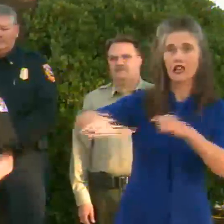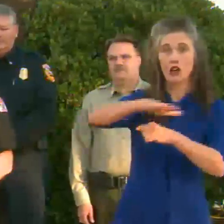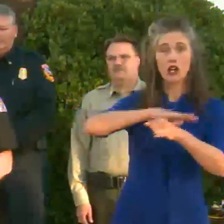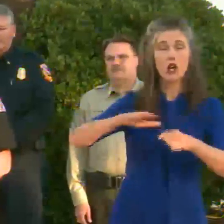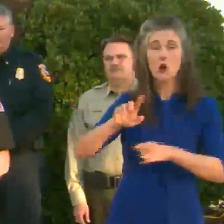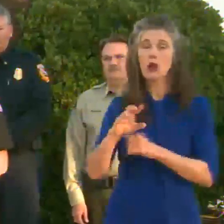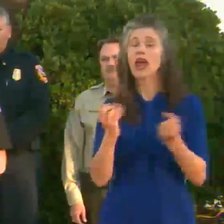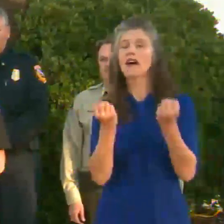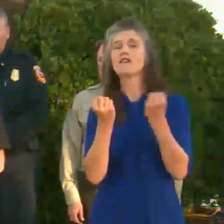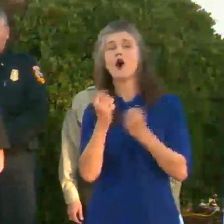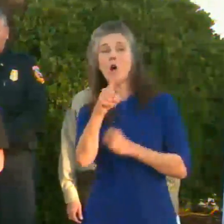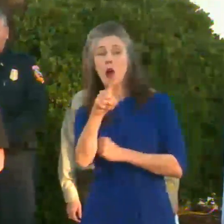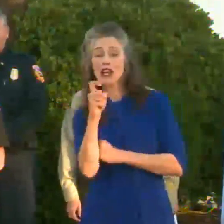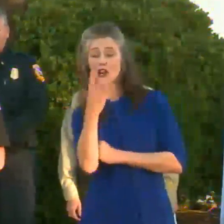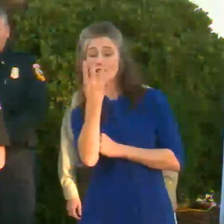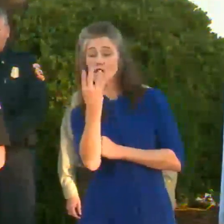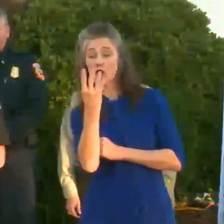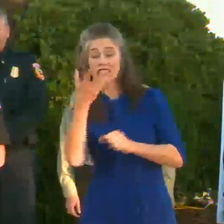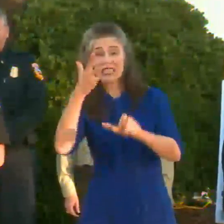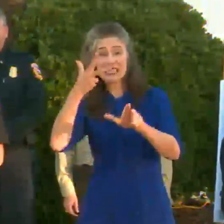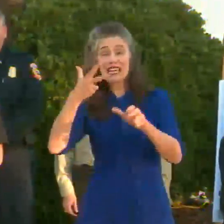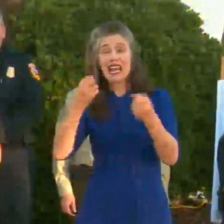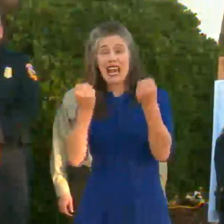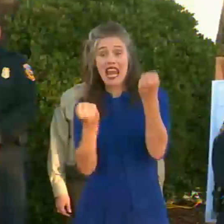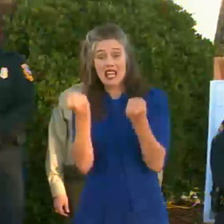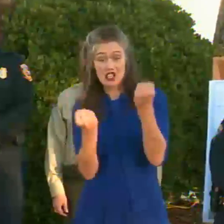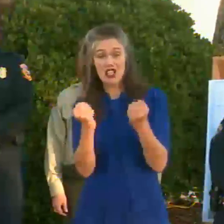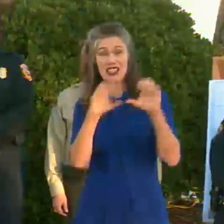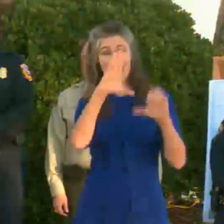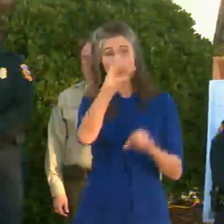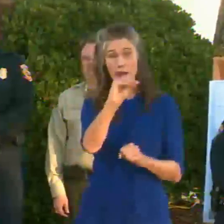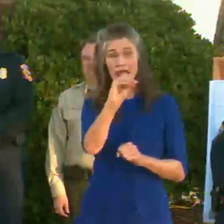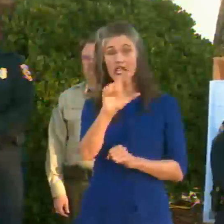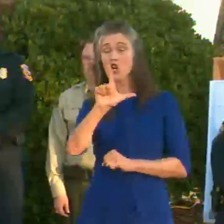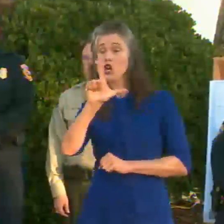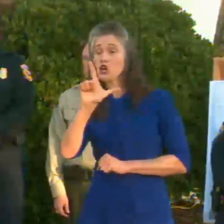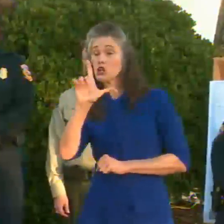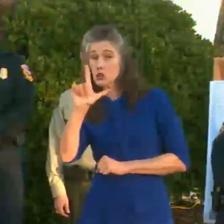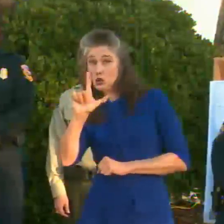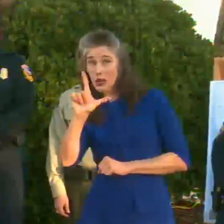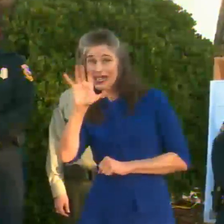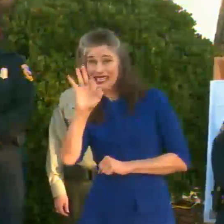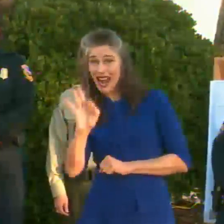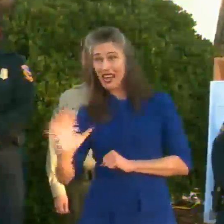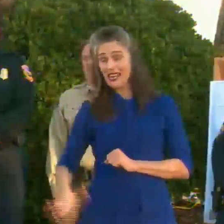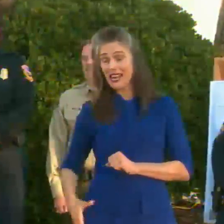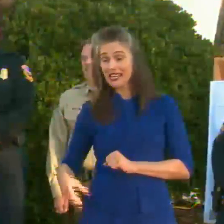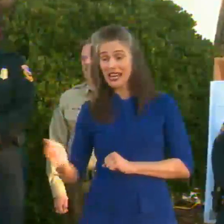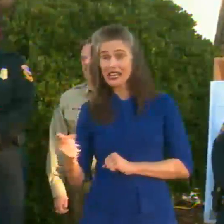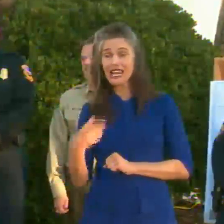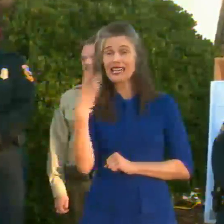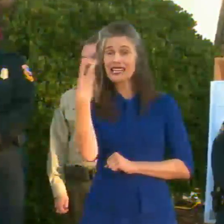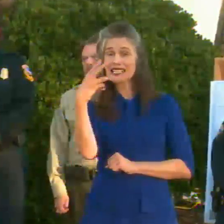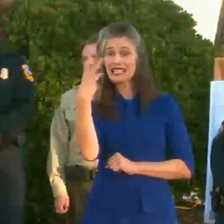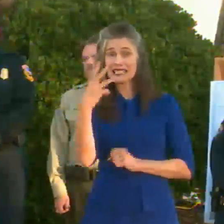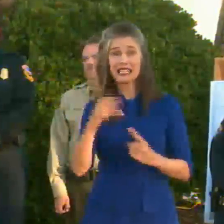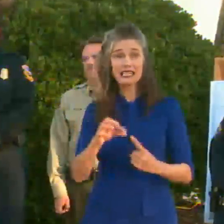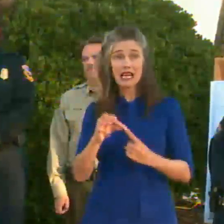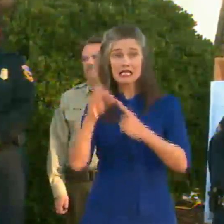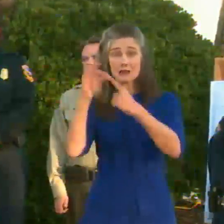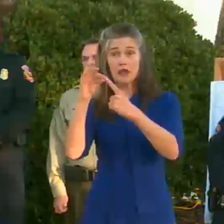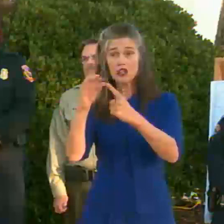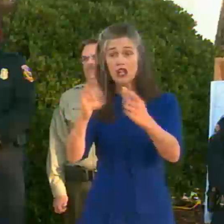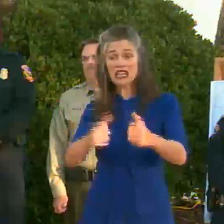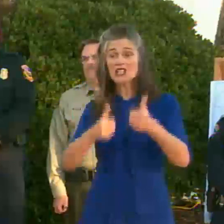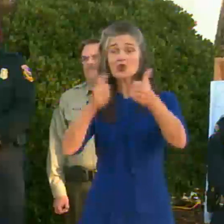That includes 114 engine companies, 29 canines, 16 USAR and specialized swiftwater rescue